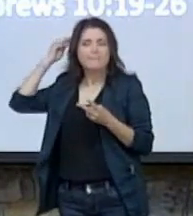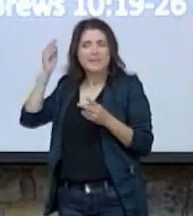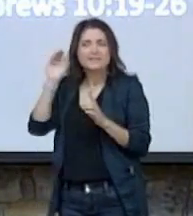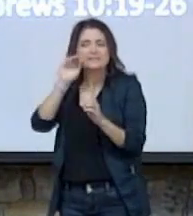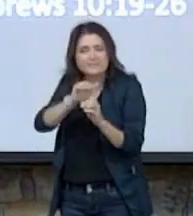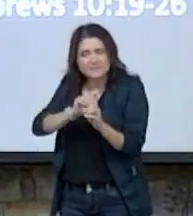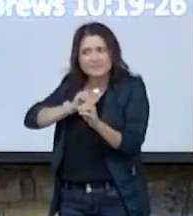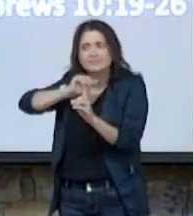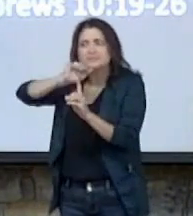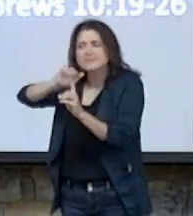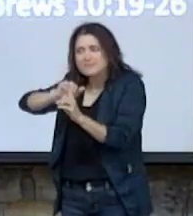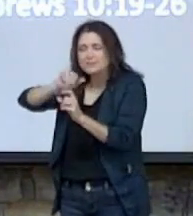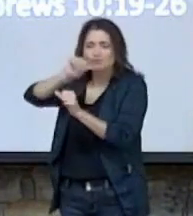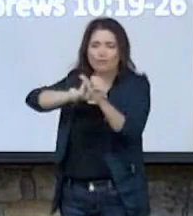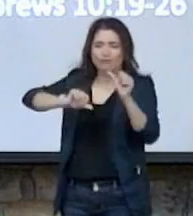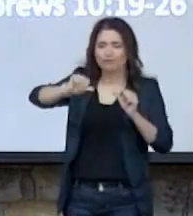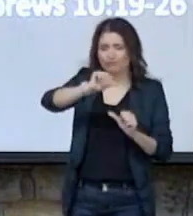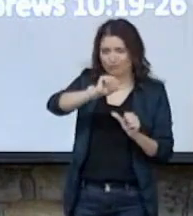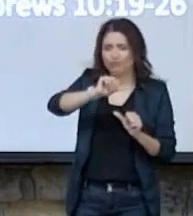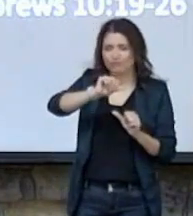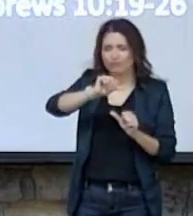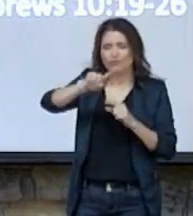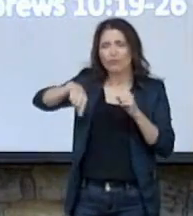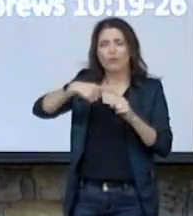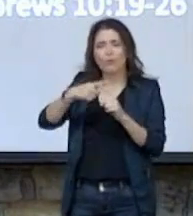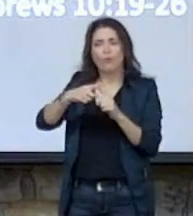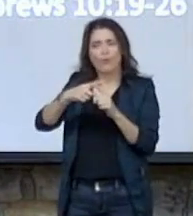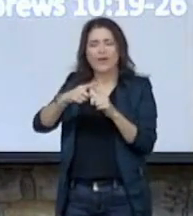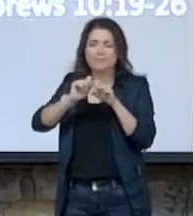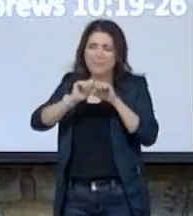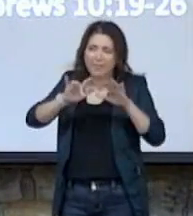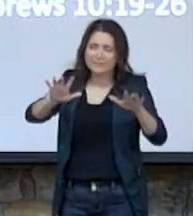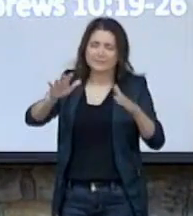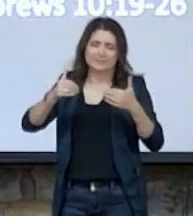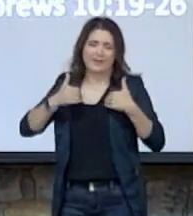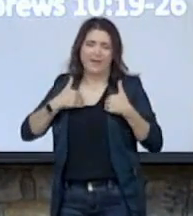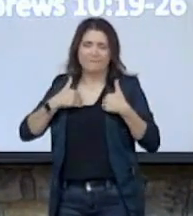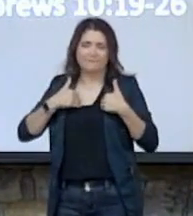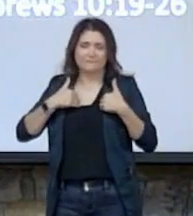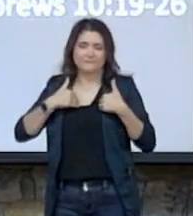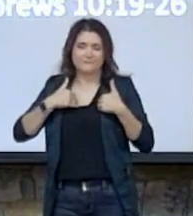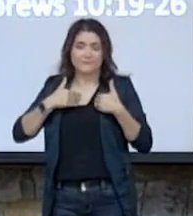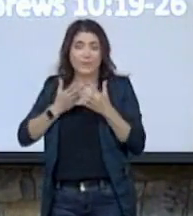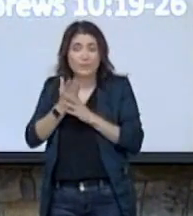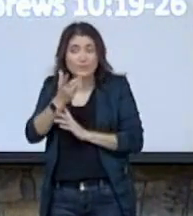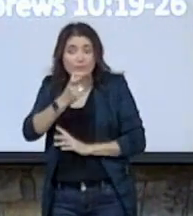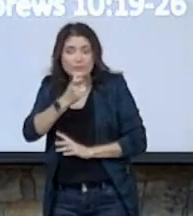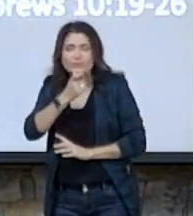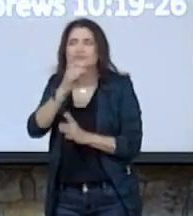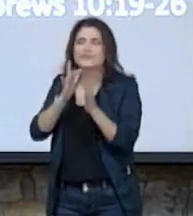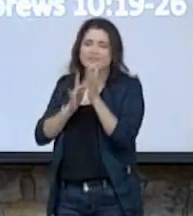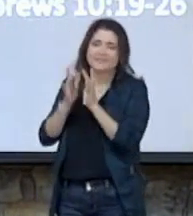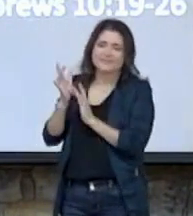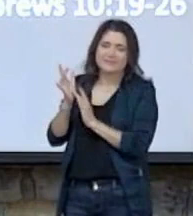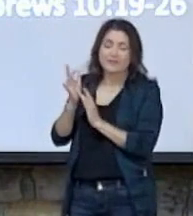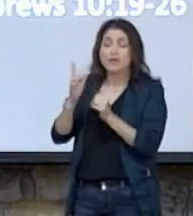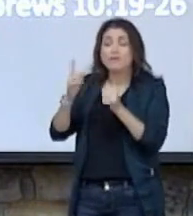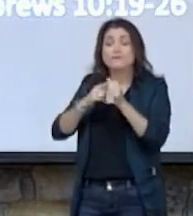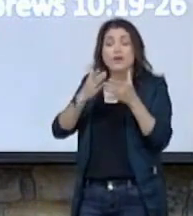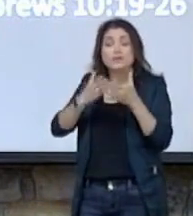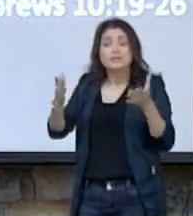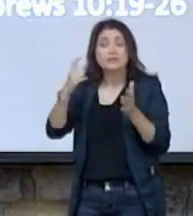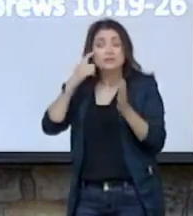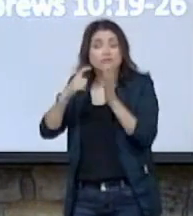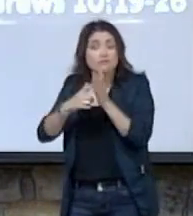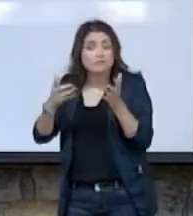remind each other of when it comes to some of the blessings that we have available through Jesus. The first thing I want us to notice this